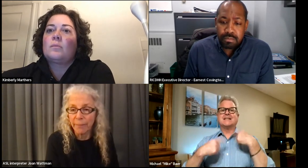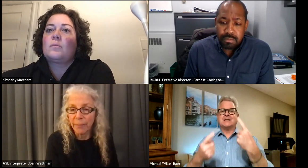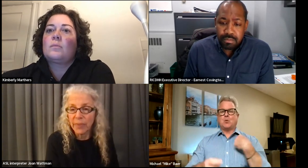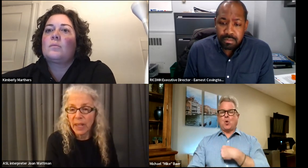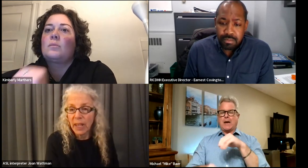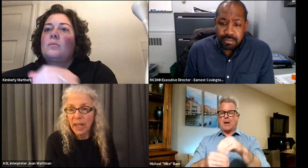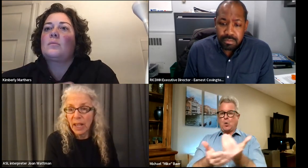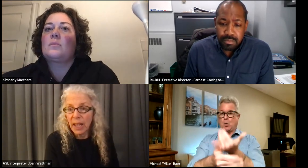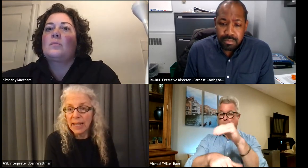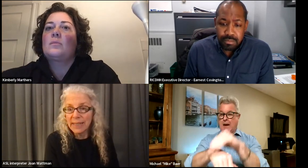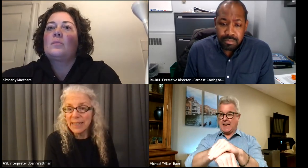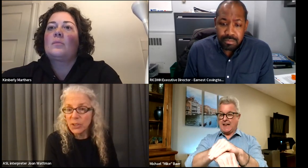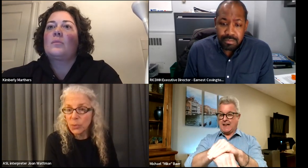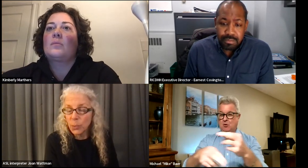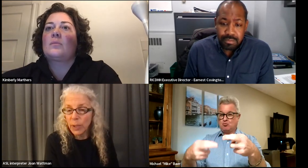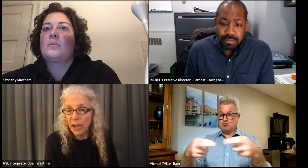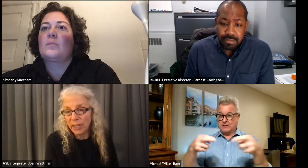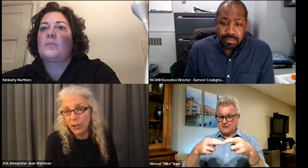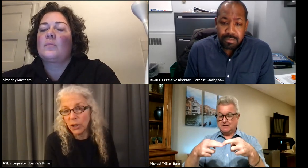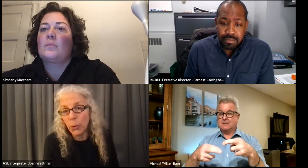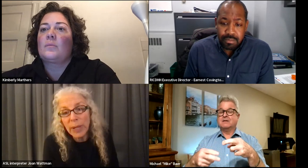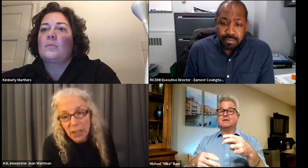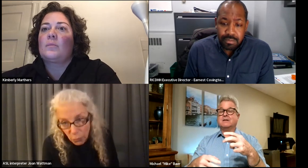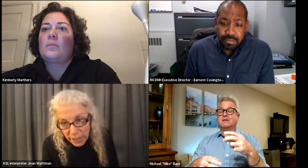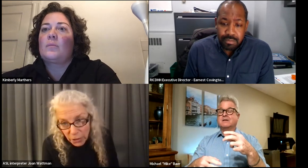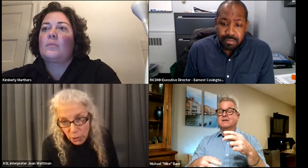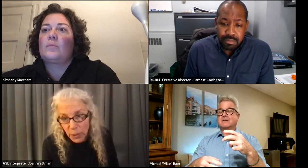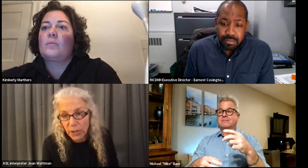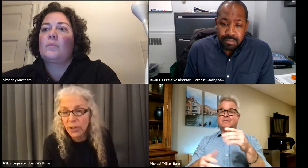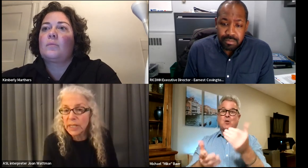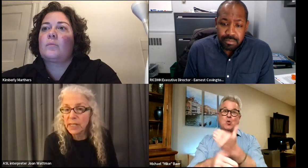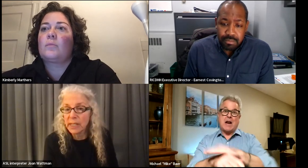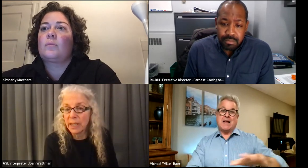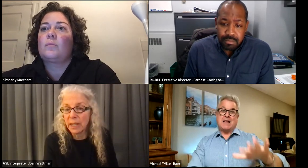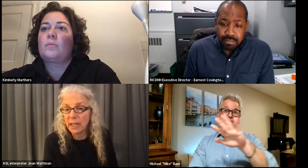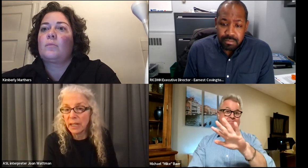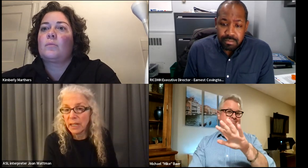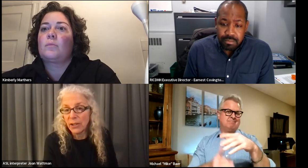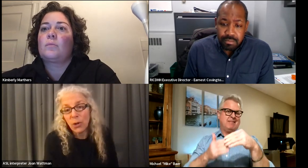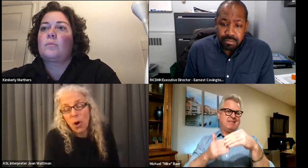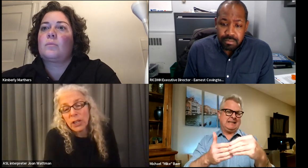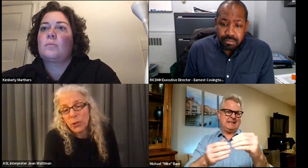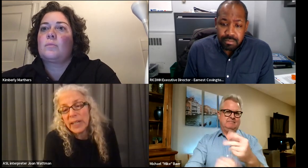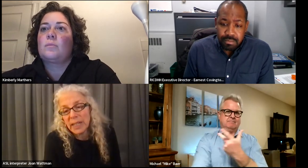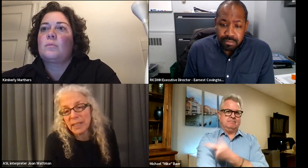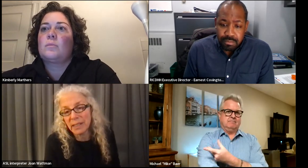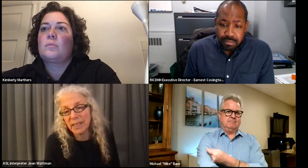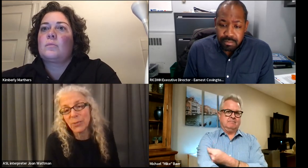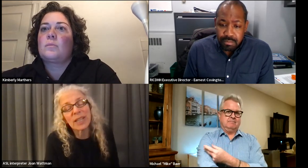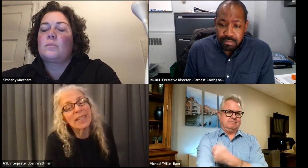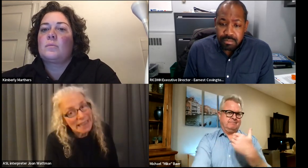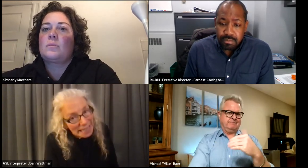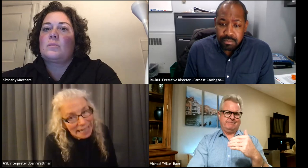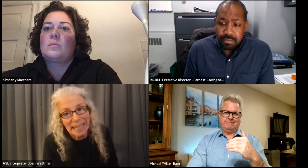decline. And since we are in the New England region where there is all New England